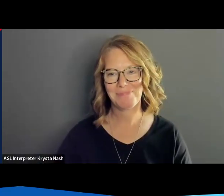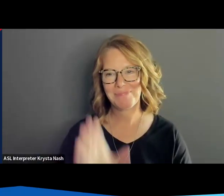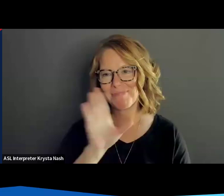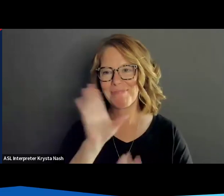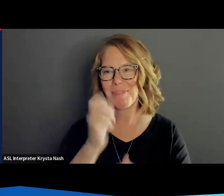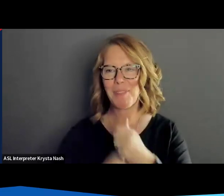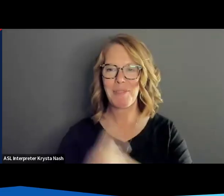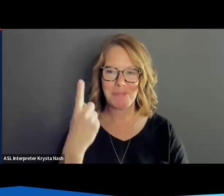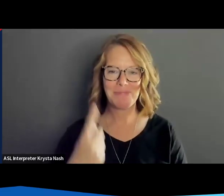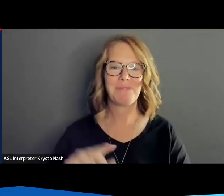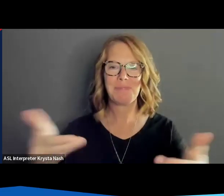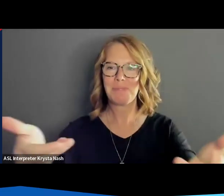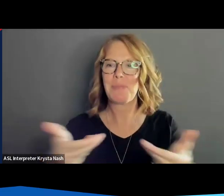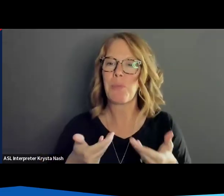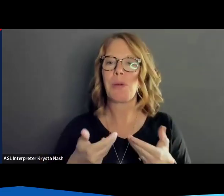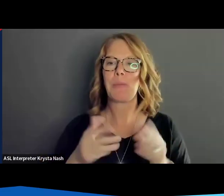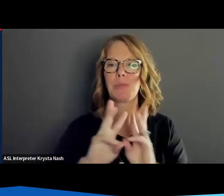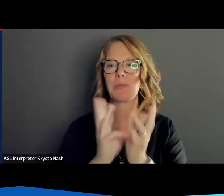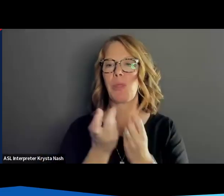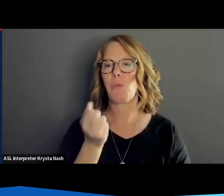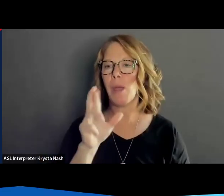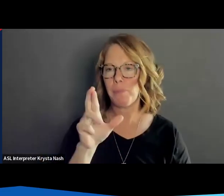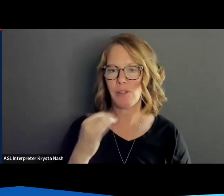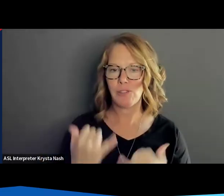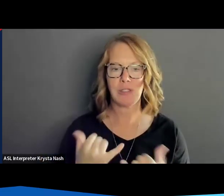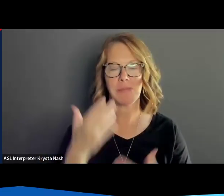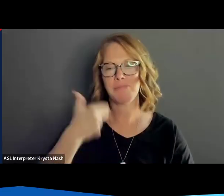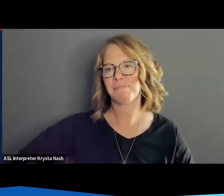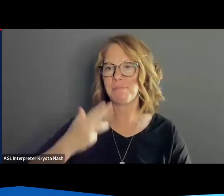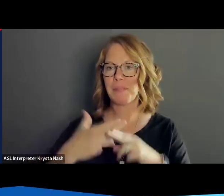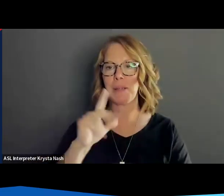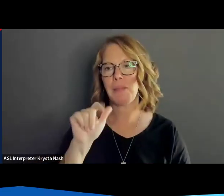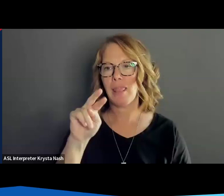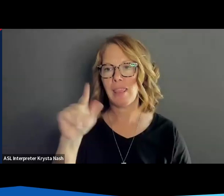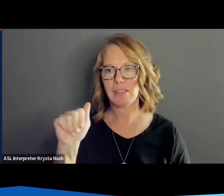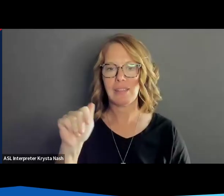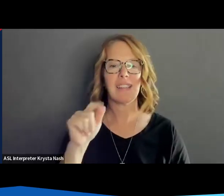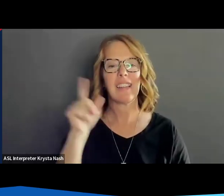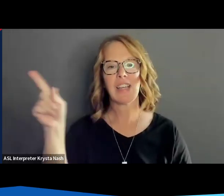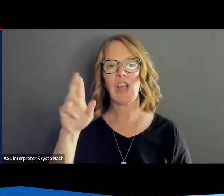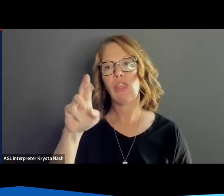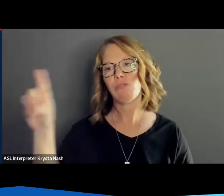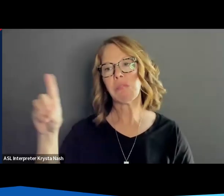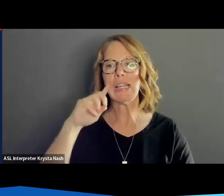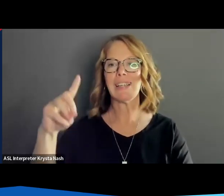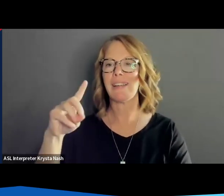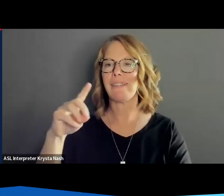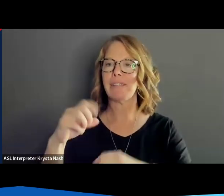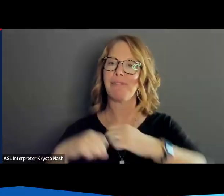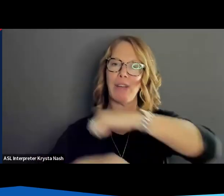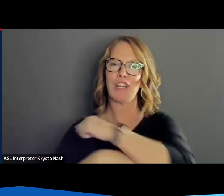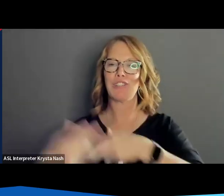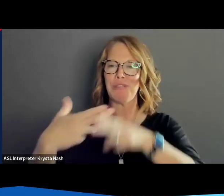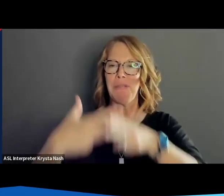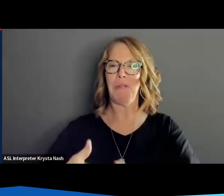Hello, everyone, and welcome to the webinar today. My name is Linda. I'm better known at the Reeve Foundation as Nurse Linda. So if